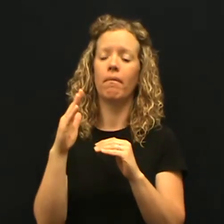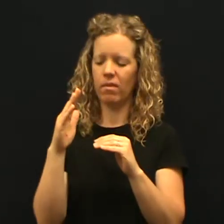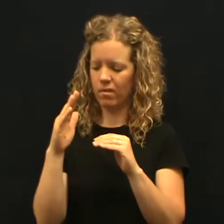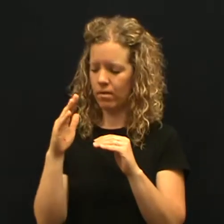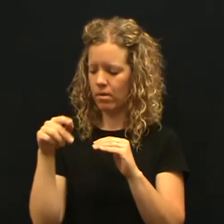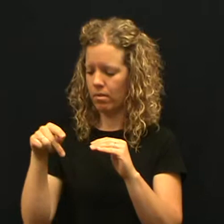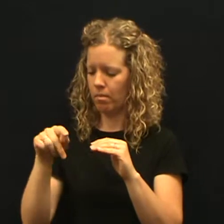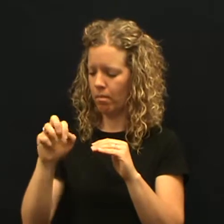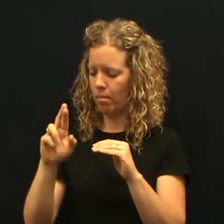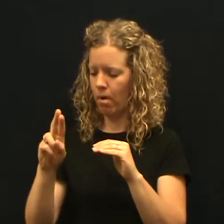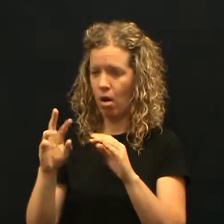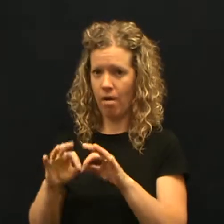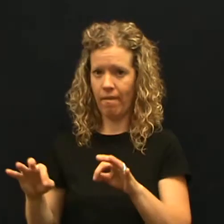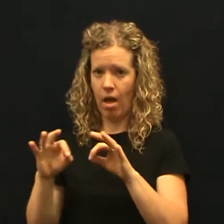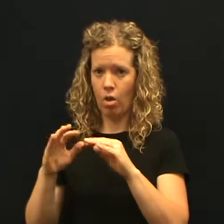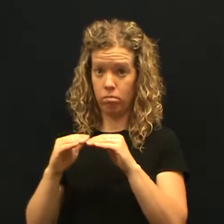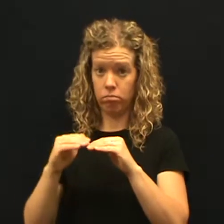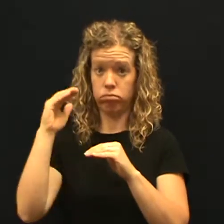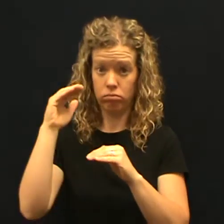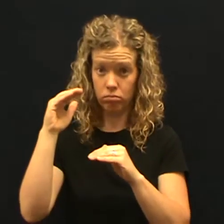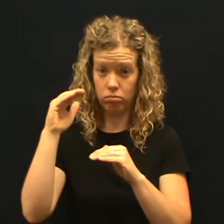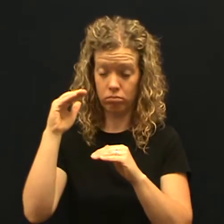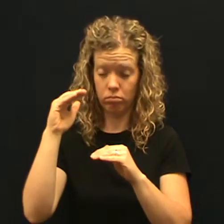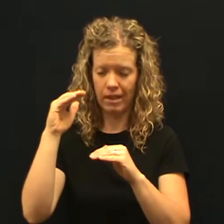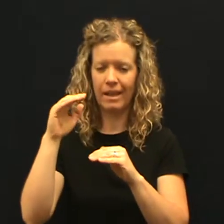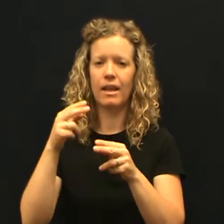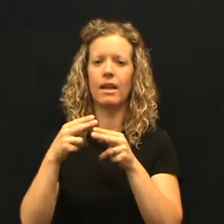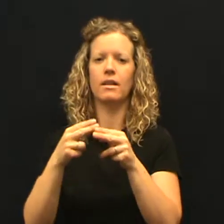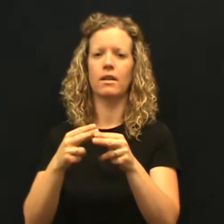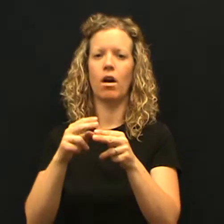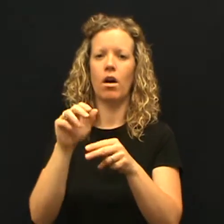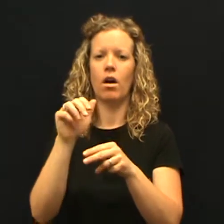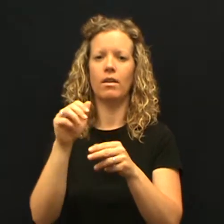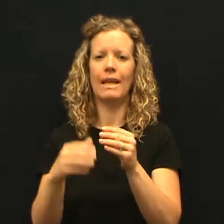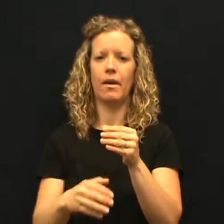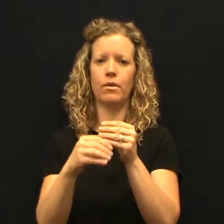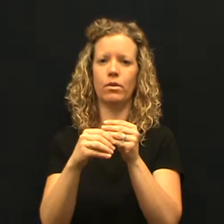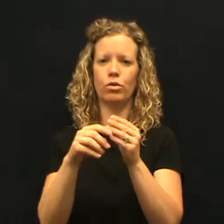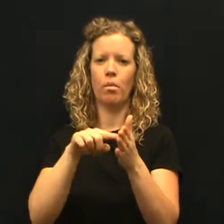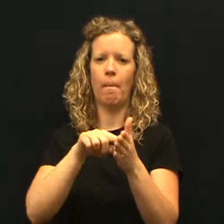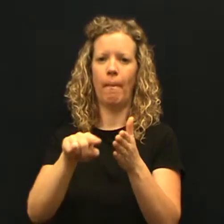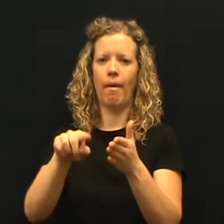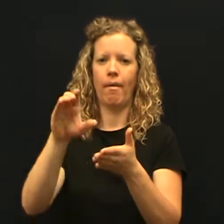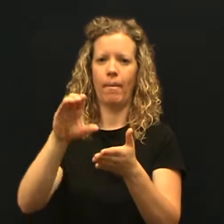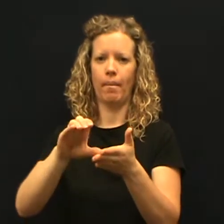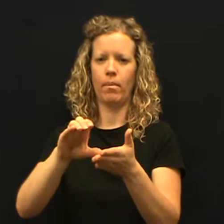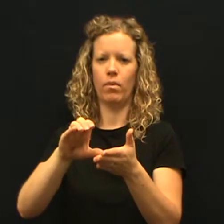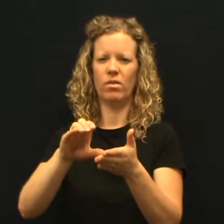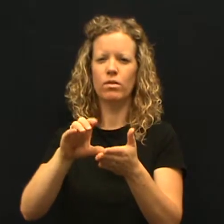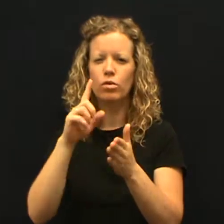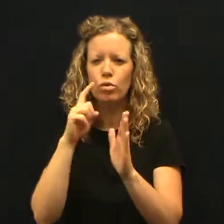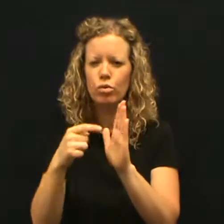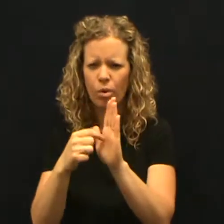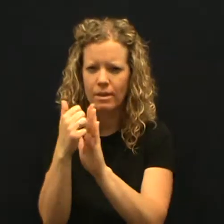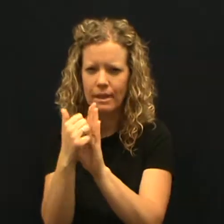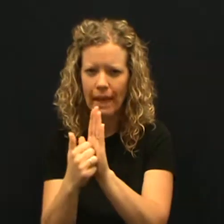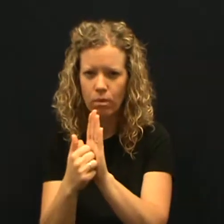issue the stock is what we call additional paid-in capital. You can see that account down there as well. So this stock